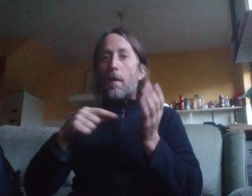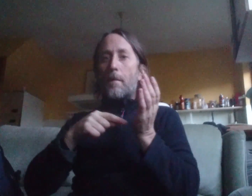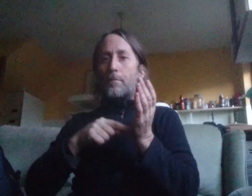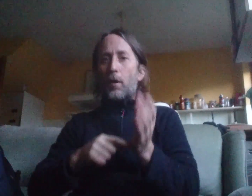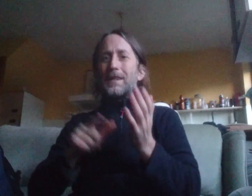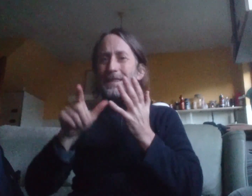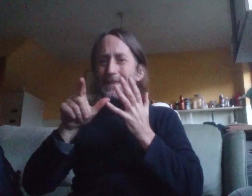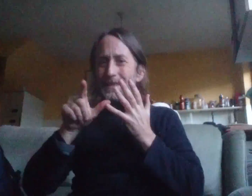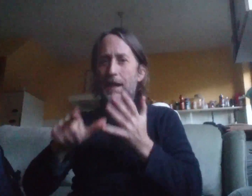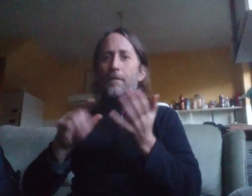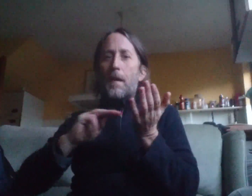1.7 million units were sold.